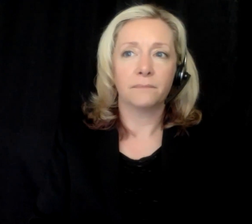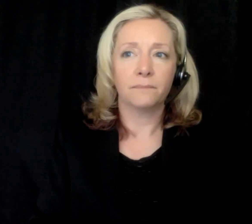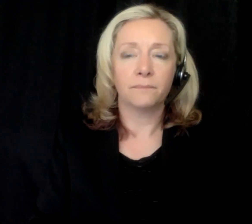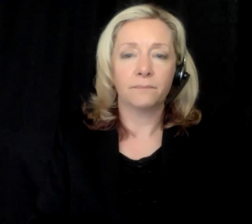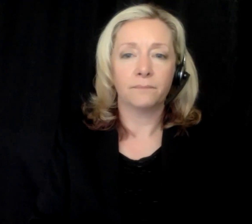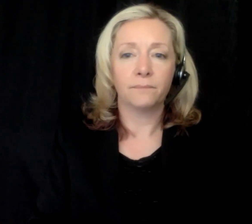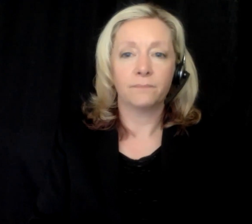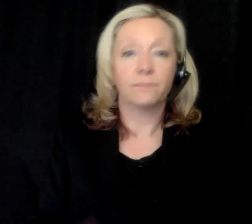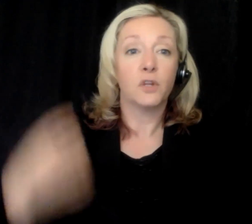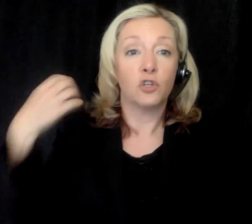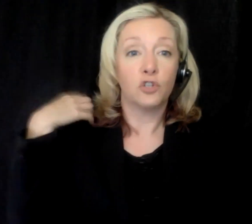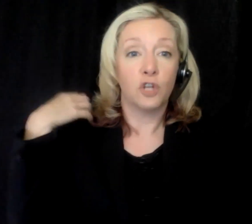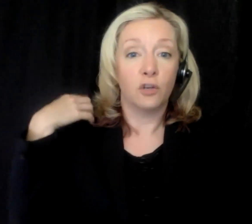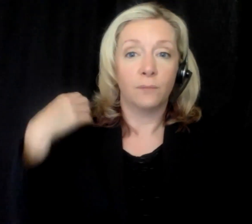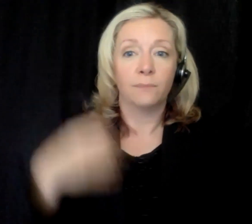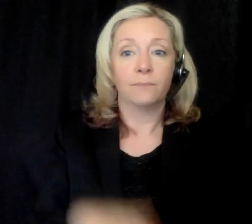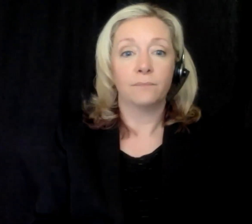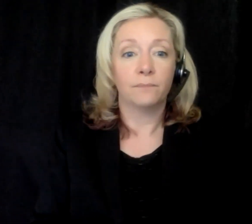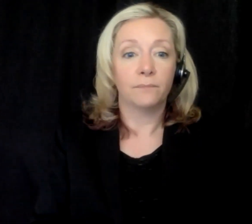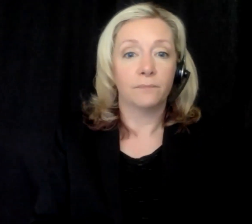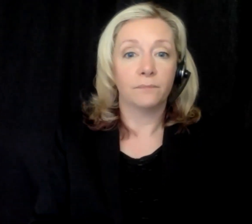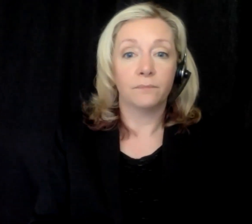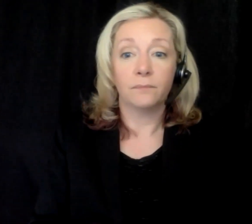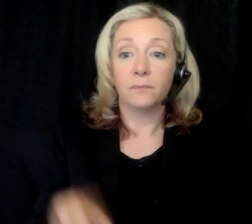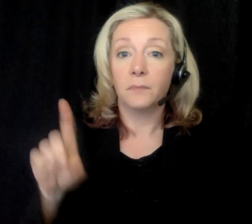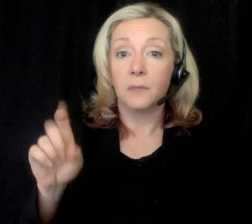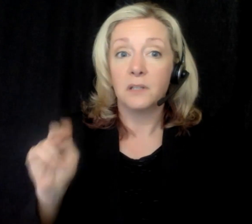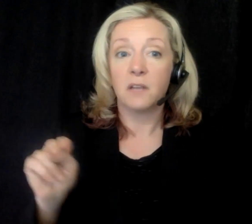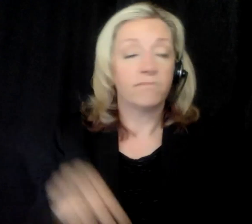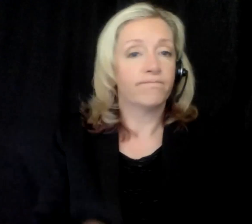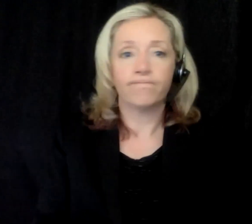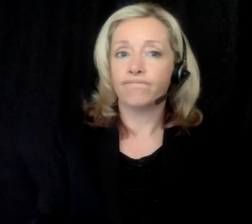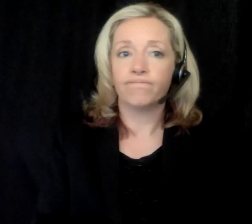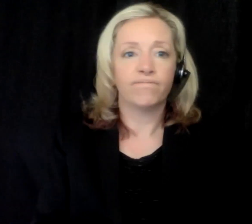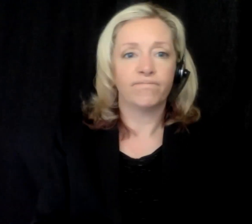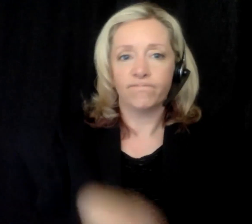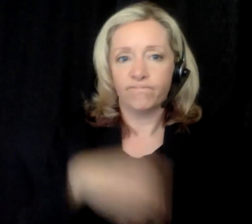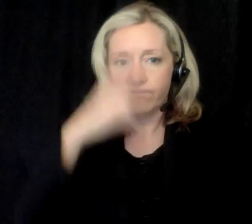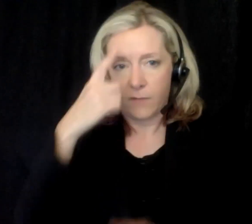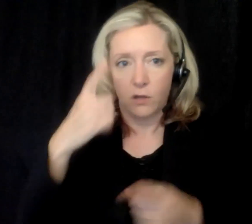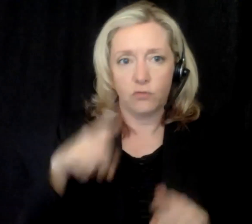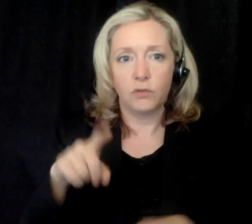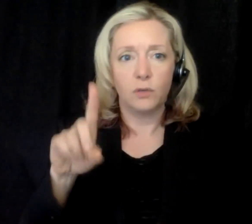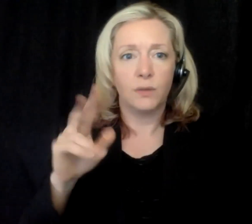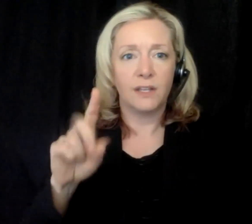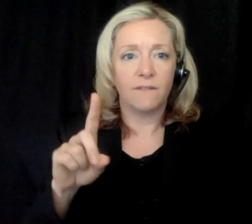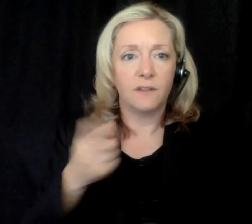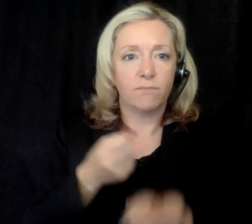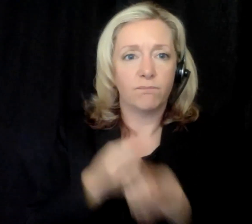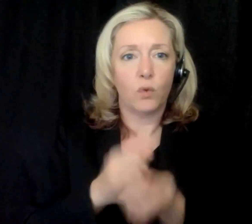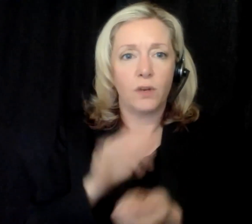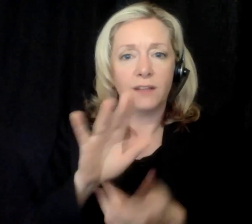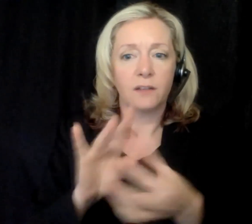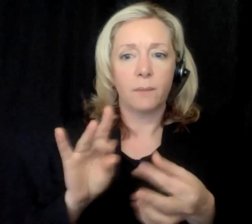Sandra, Dan, you were gonna make a comment? Nothing material to add. I concur with David's comments.